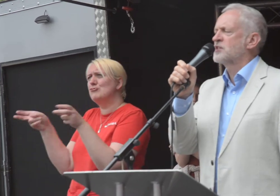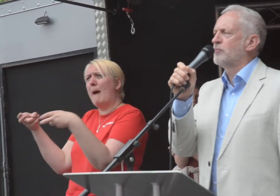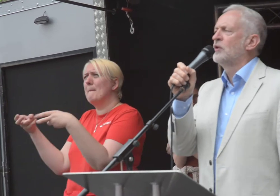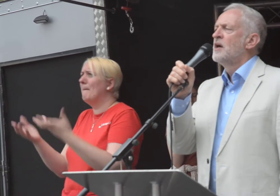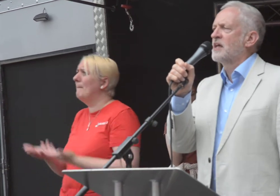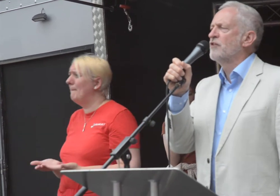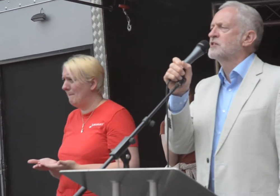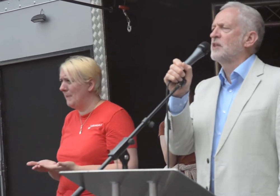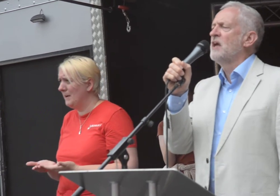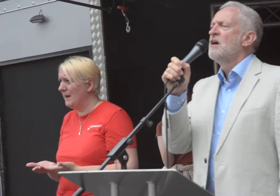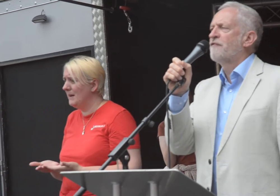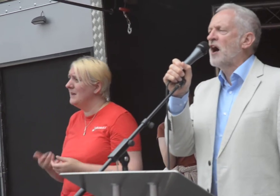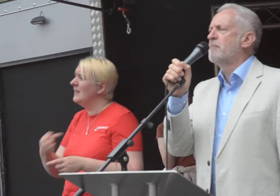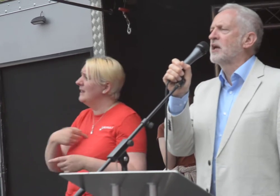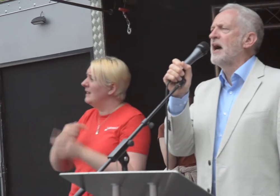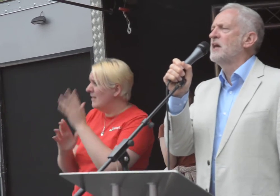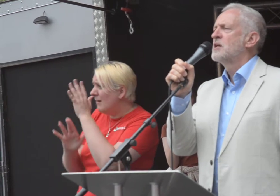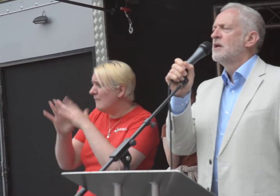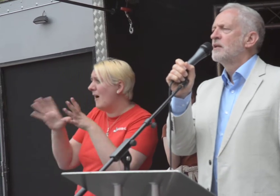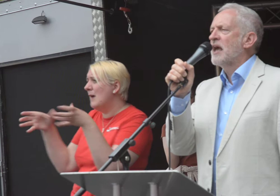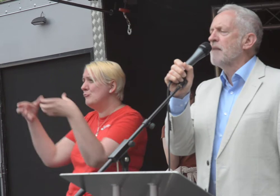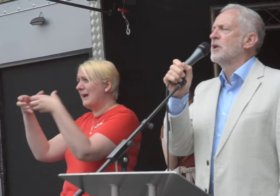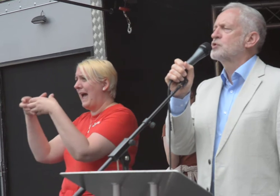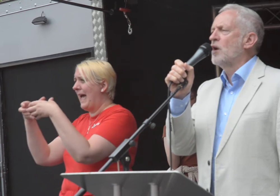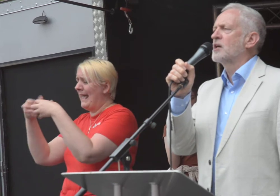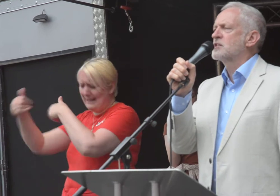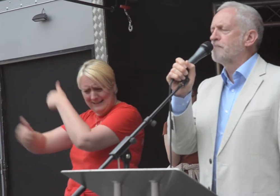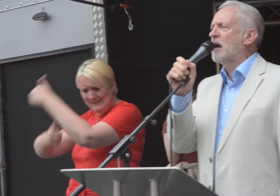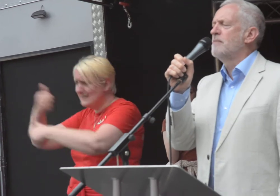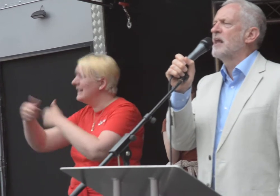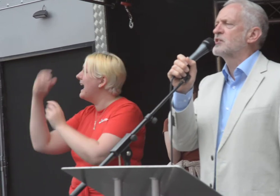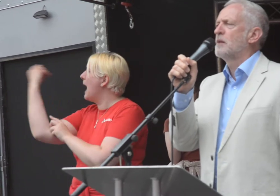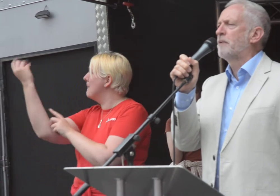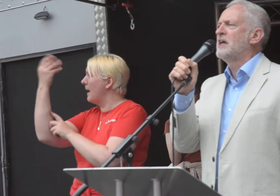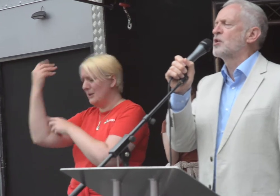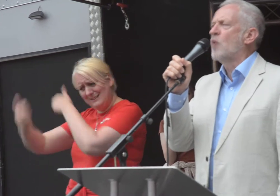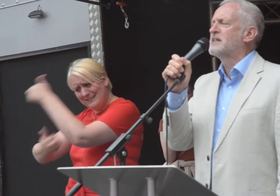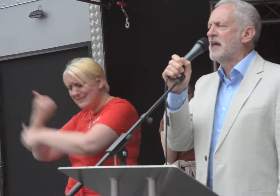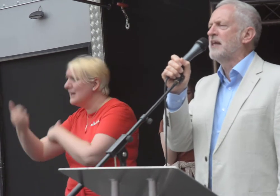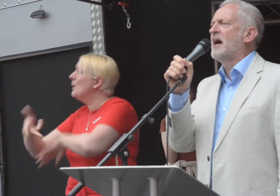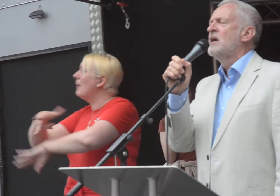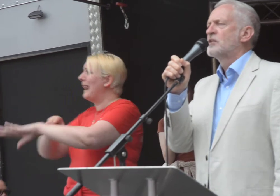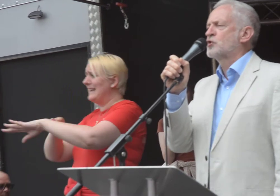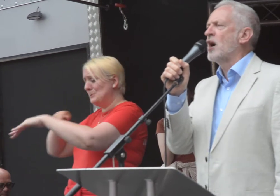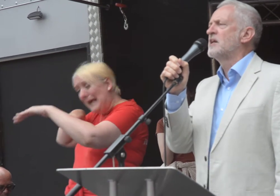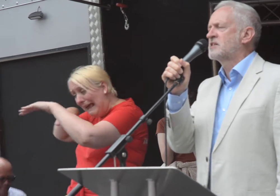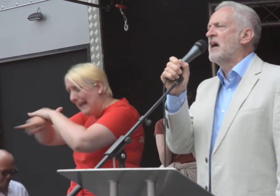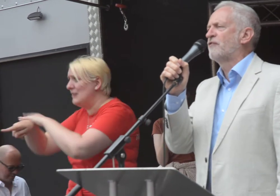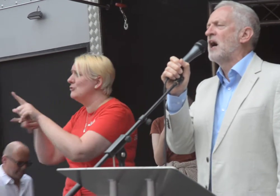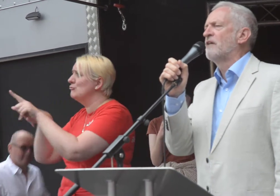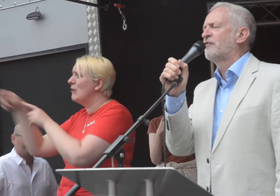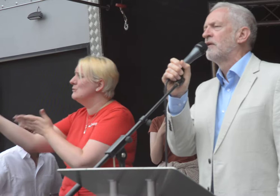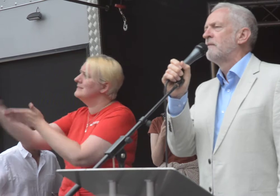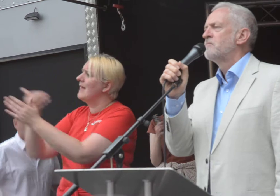salute possible given to the fire brigade, the ambulance workers, the paramedics, and the police who went in there to try and